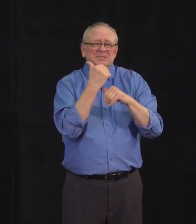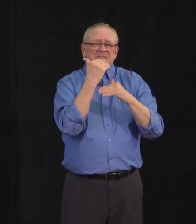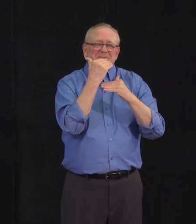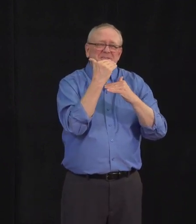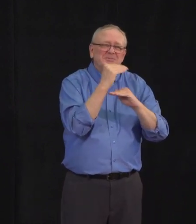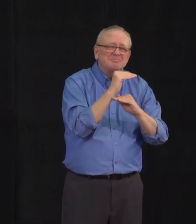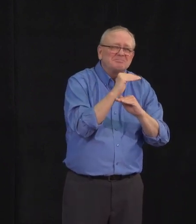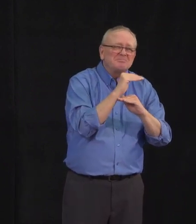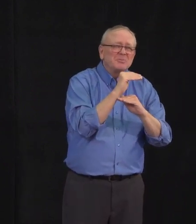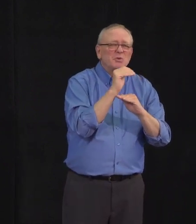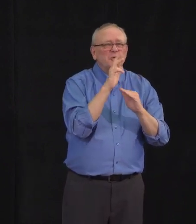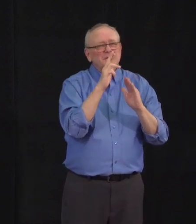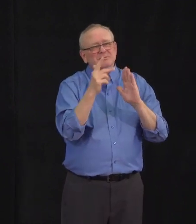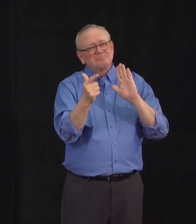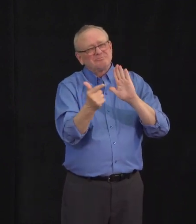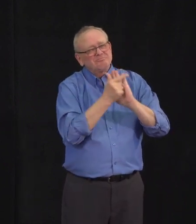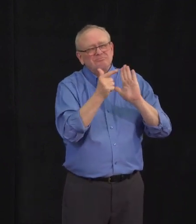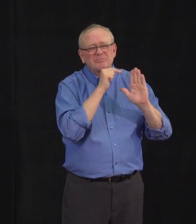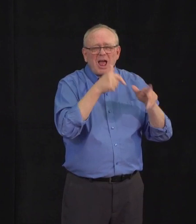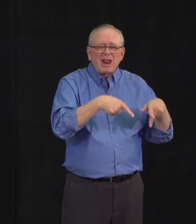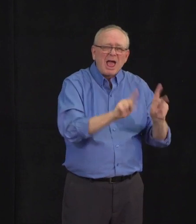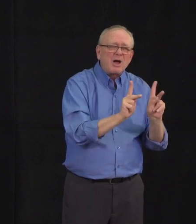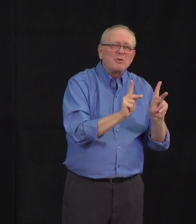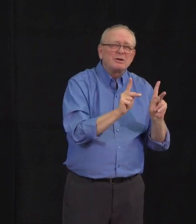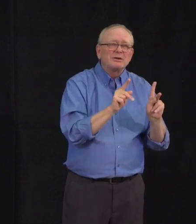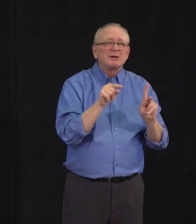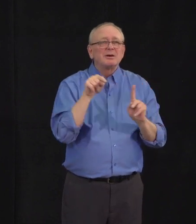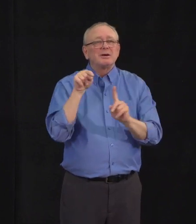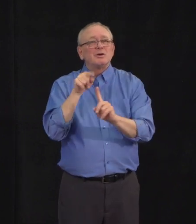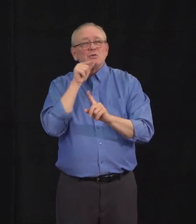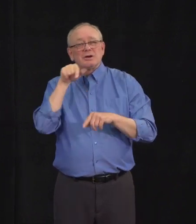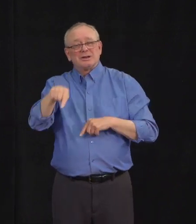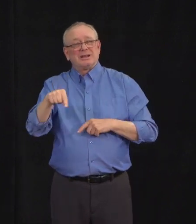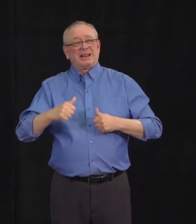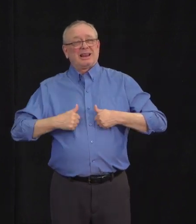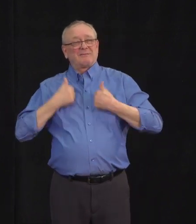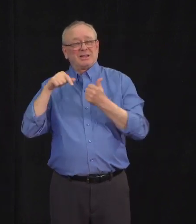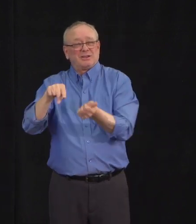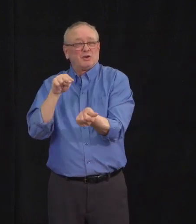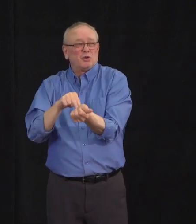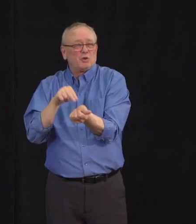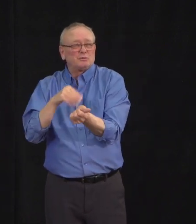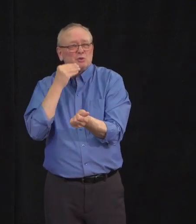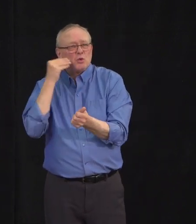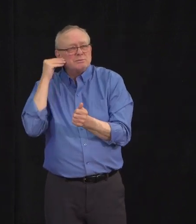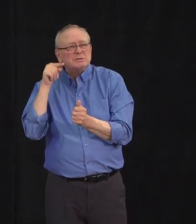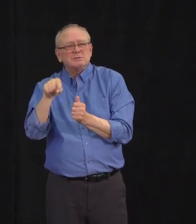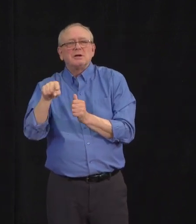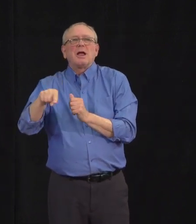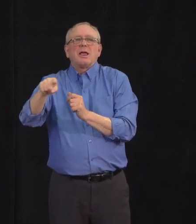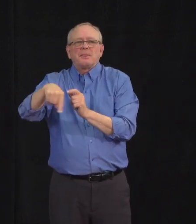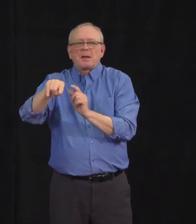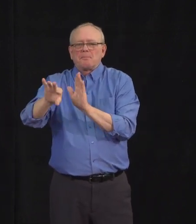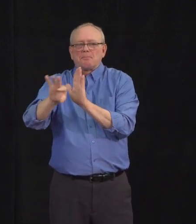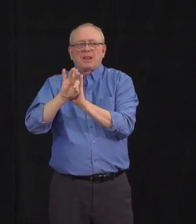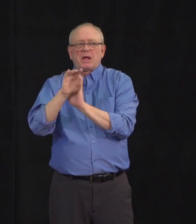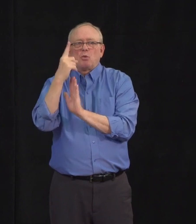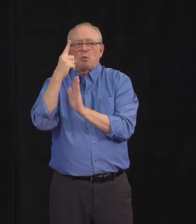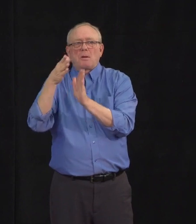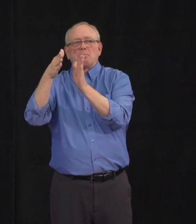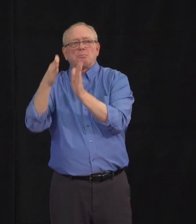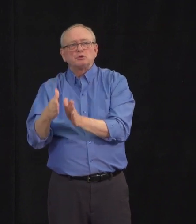of a continuing care facility to designate someone who is their so-called essential visitor, and that's somebody